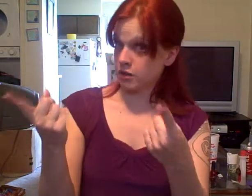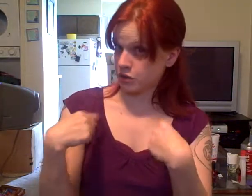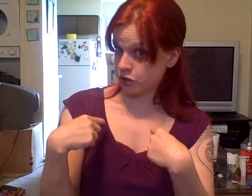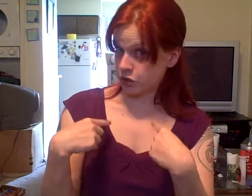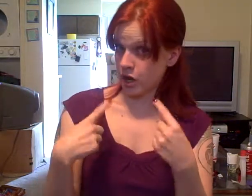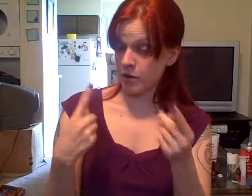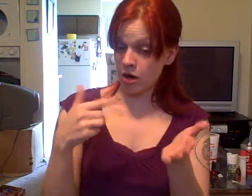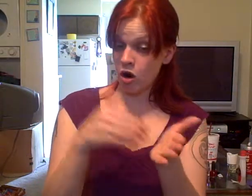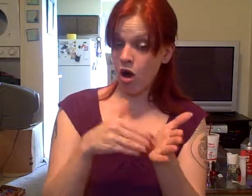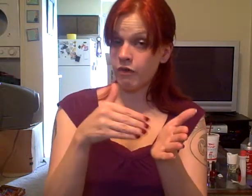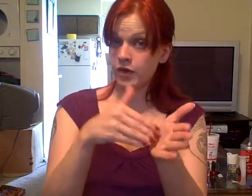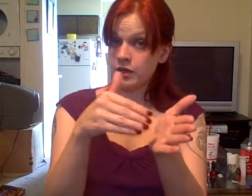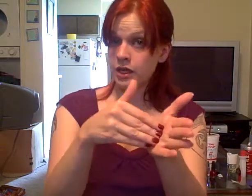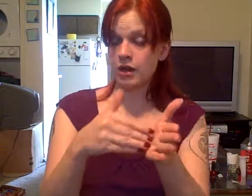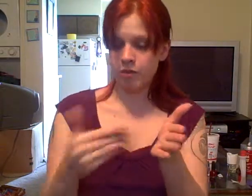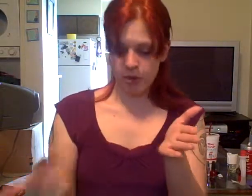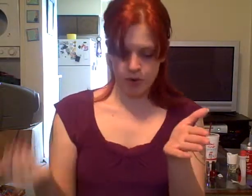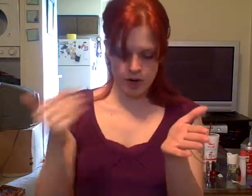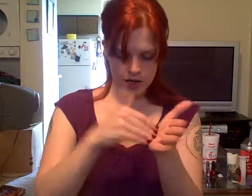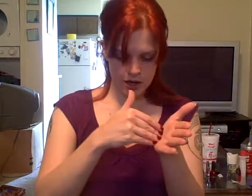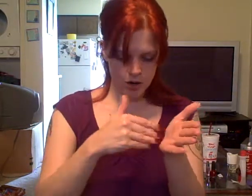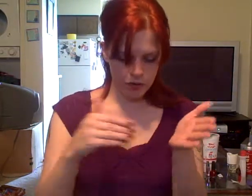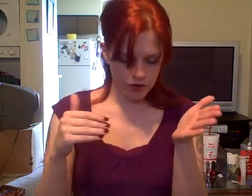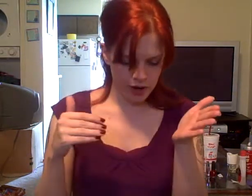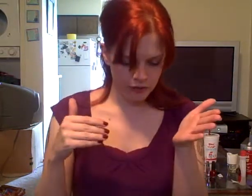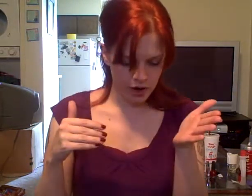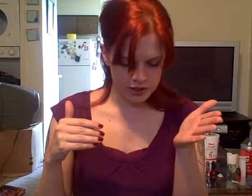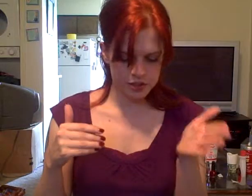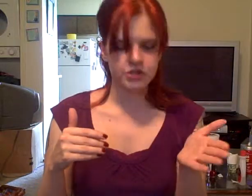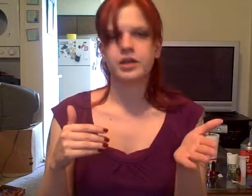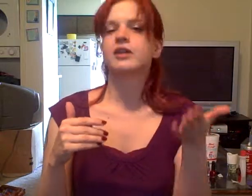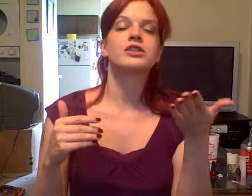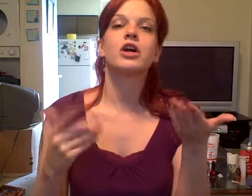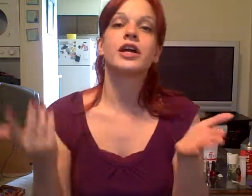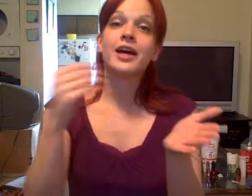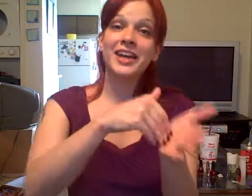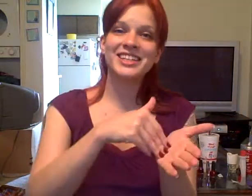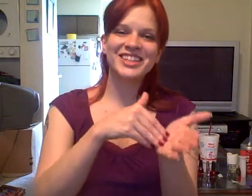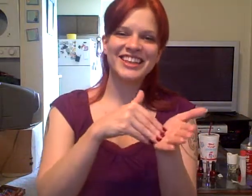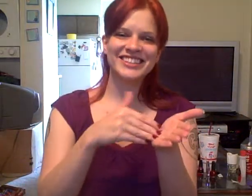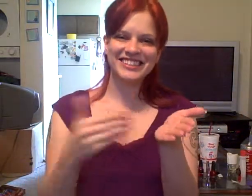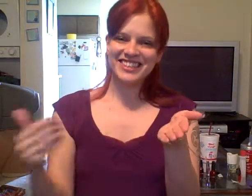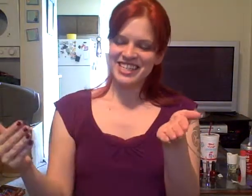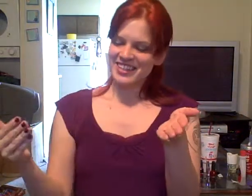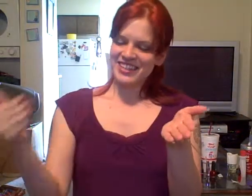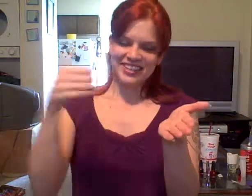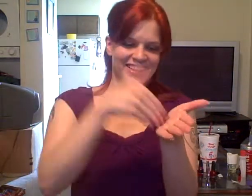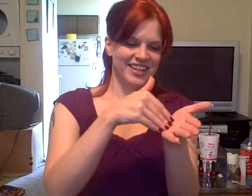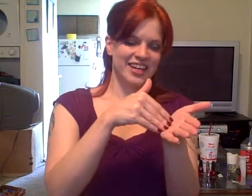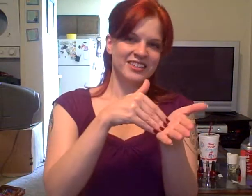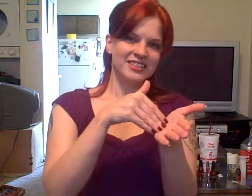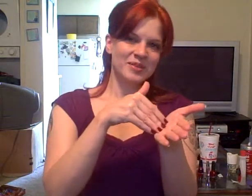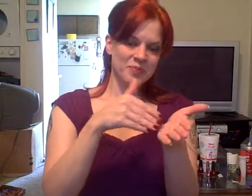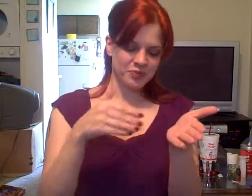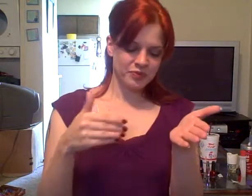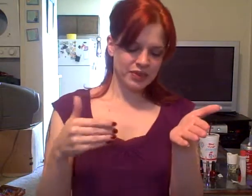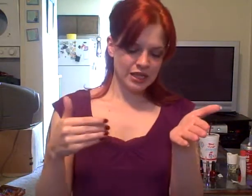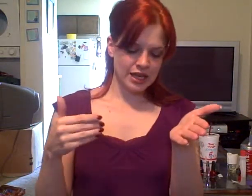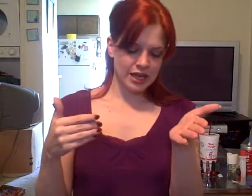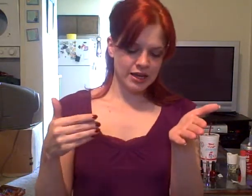do you come here often? And remember, again, I forgot to teach you again. Sorry. Again is like this. Again.